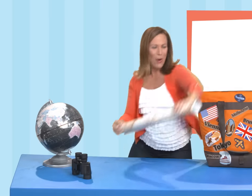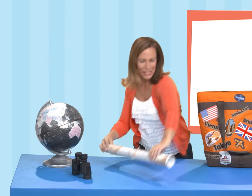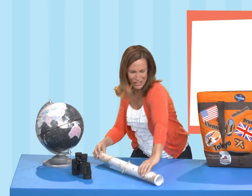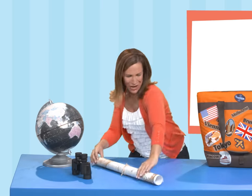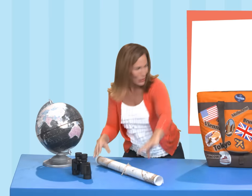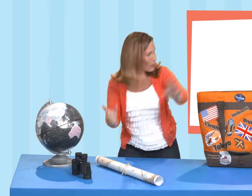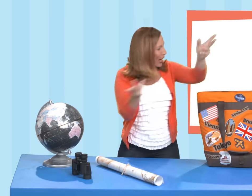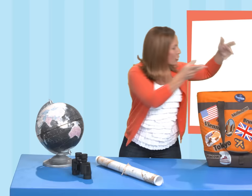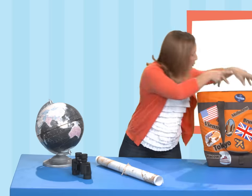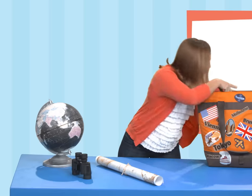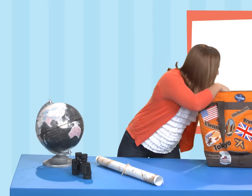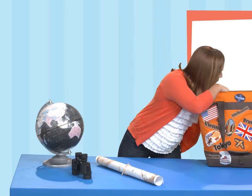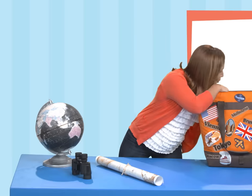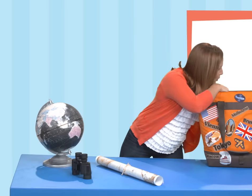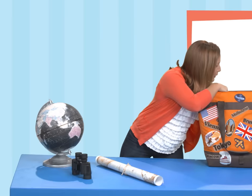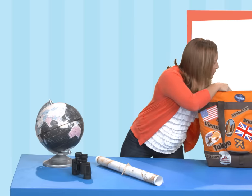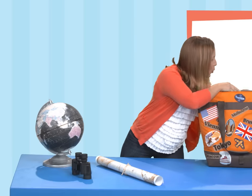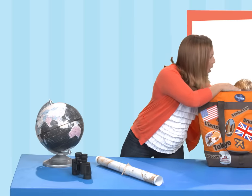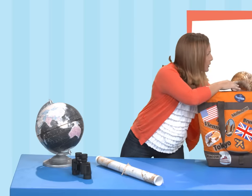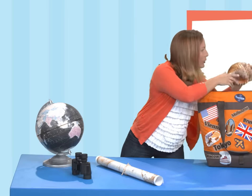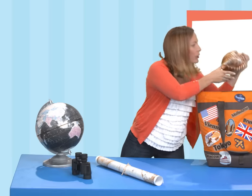question on your mind, you will find the world is wonderful.